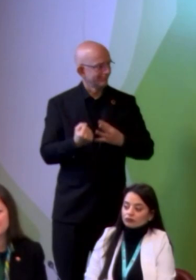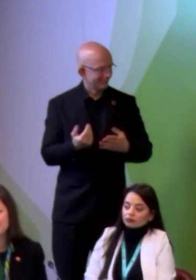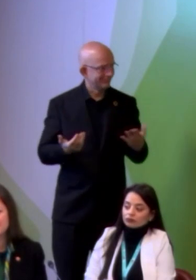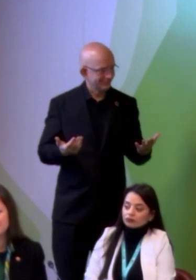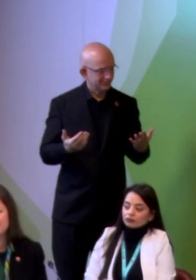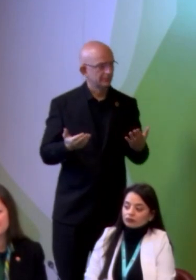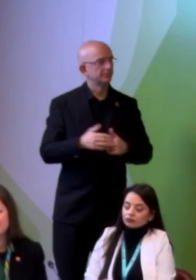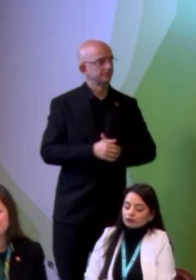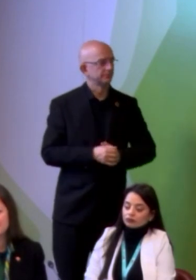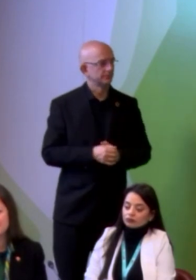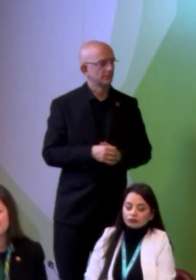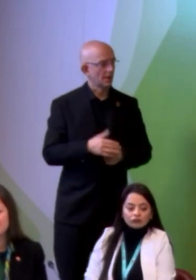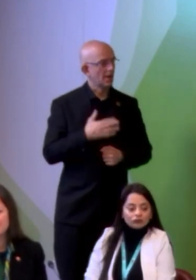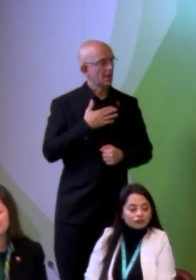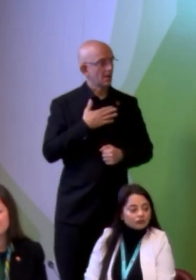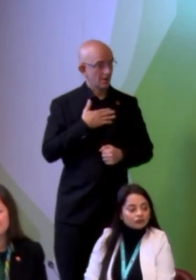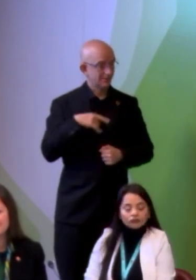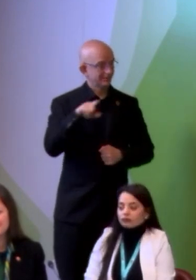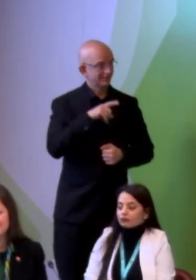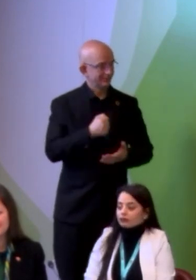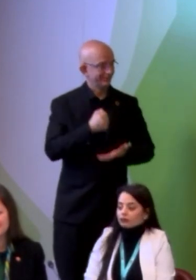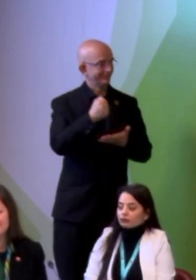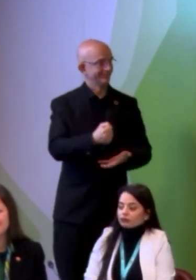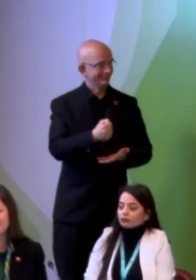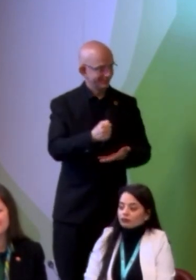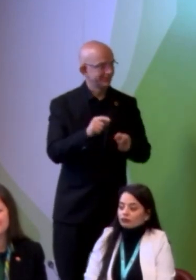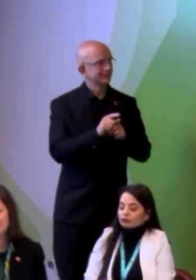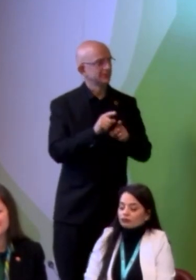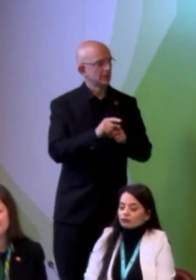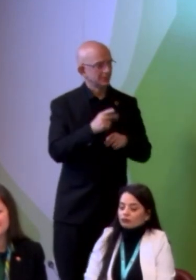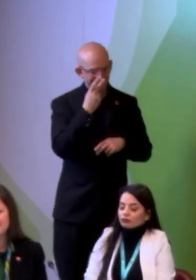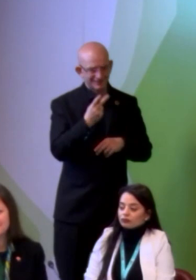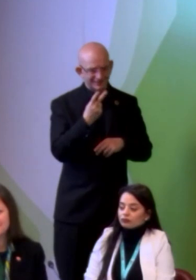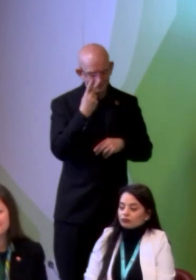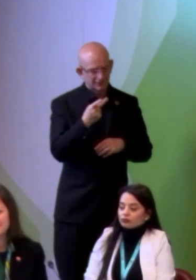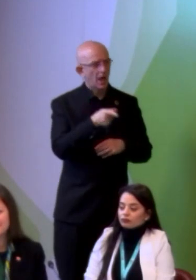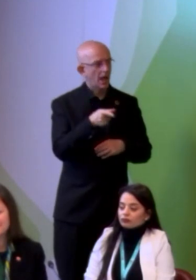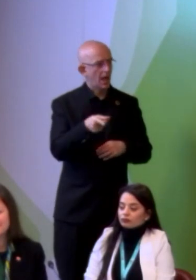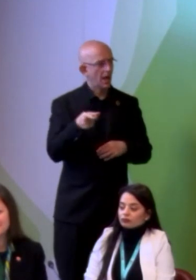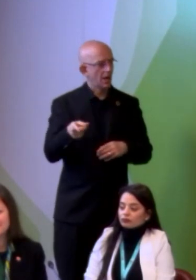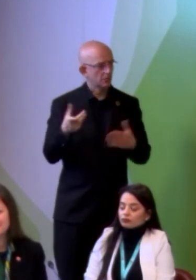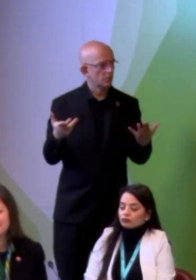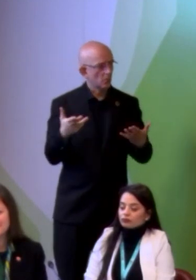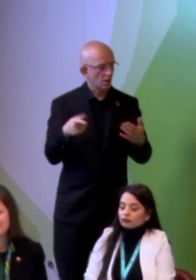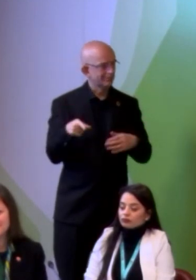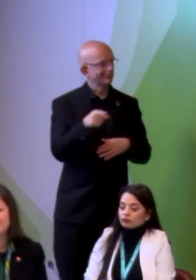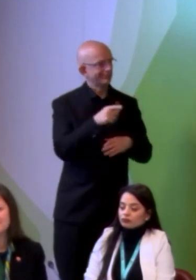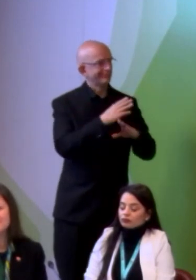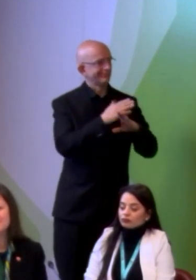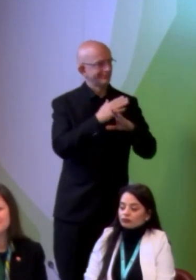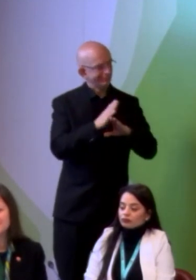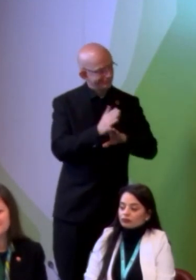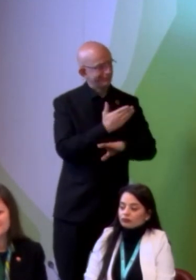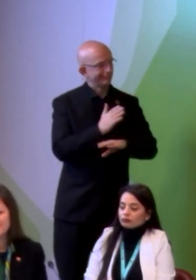our investments also consider identifying and removing barriers facing the inclusion of persons